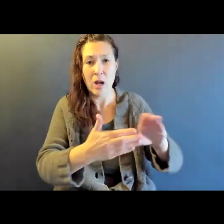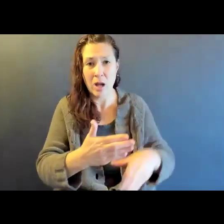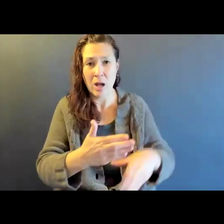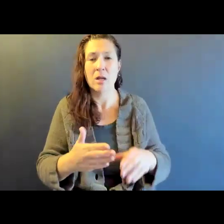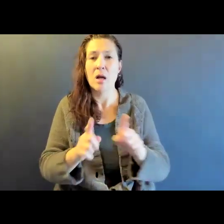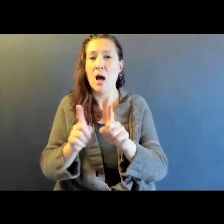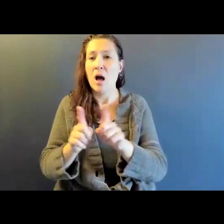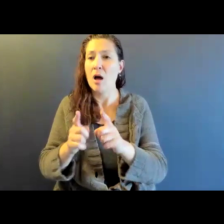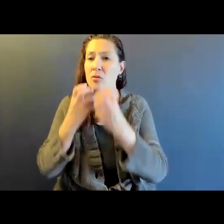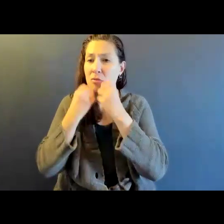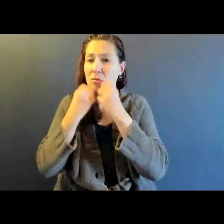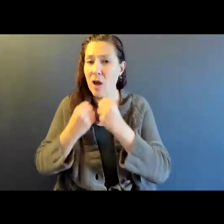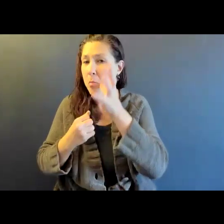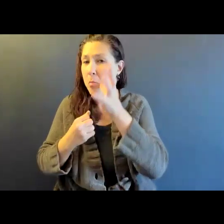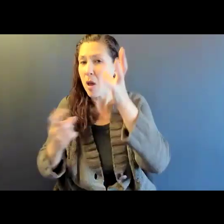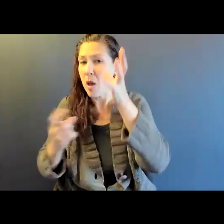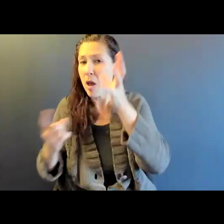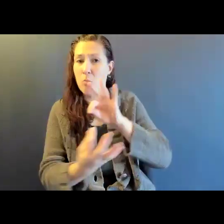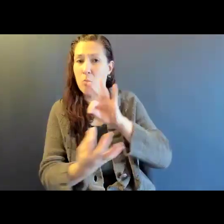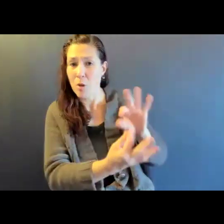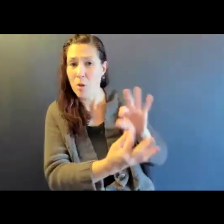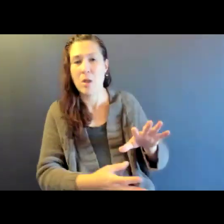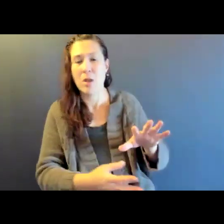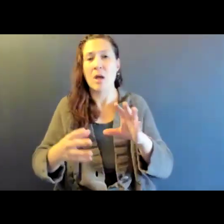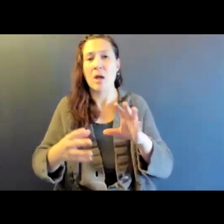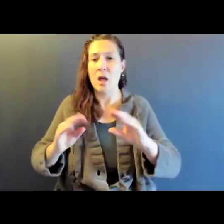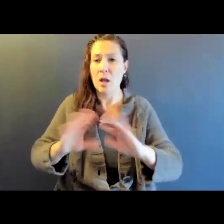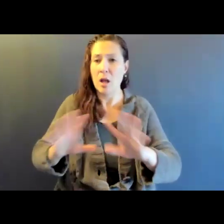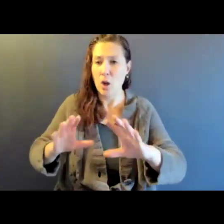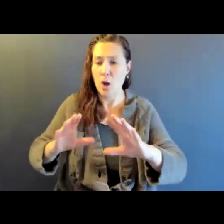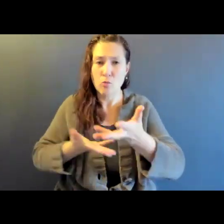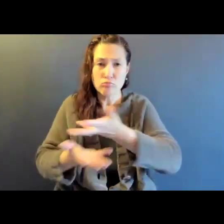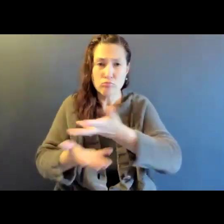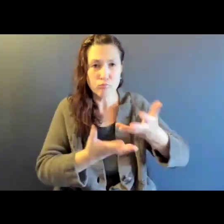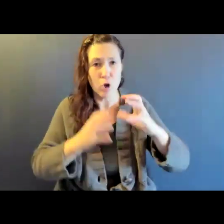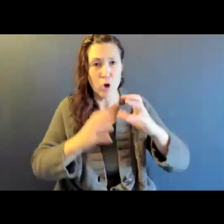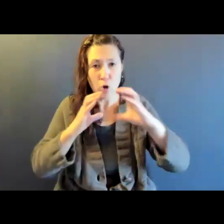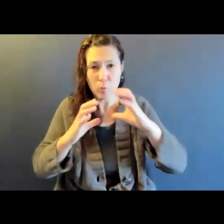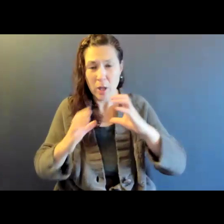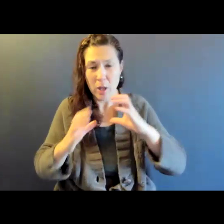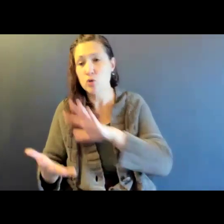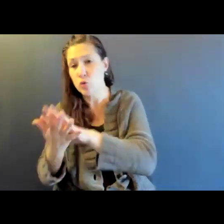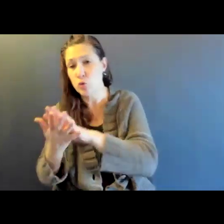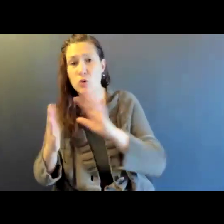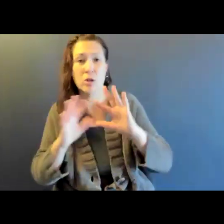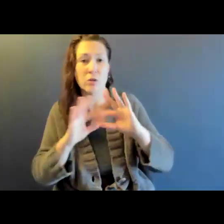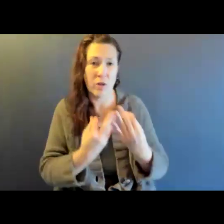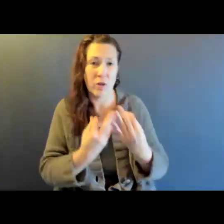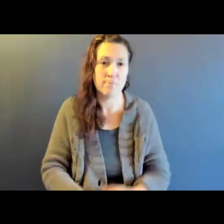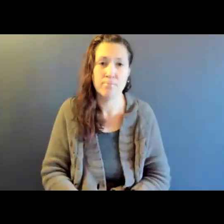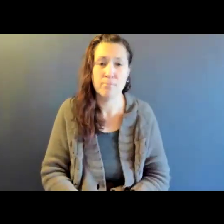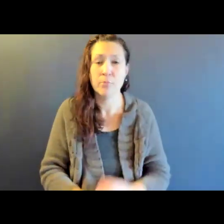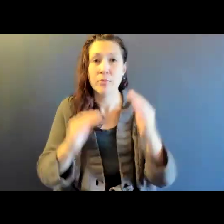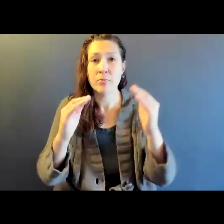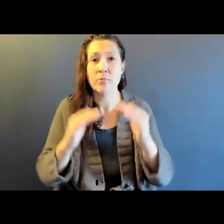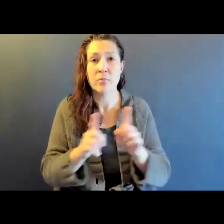input and ensures clear, consistent communication between schools and families. I also want to share that